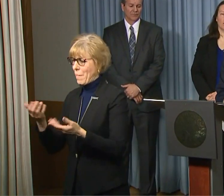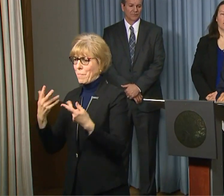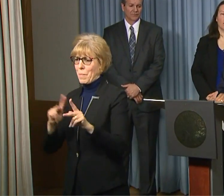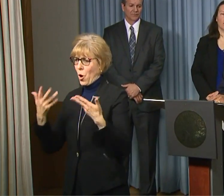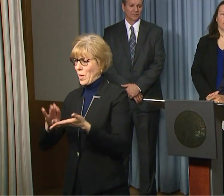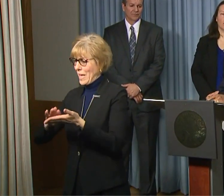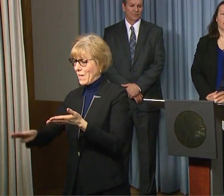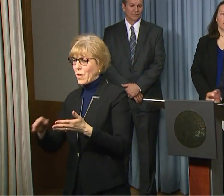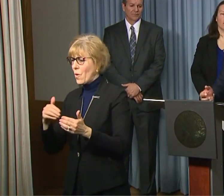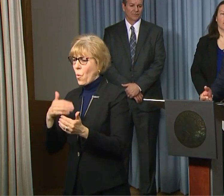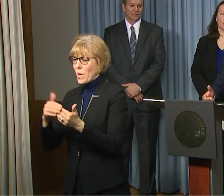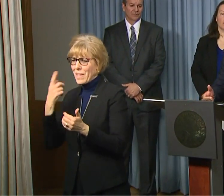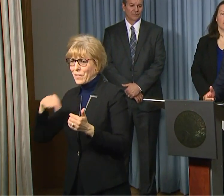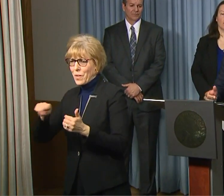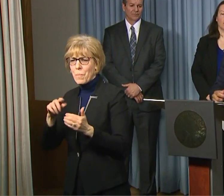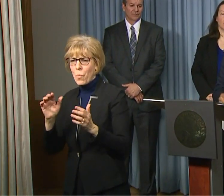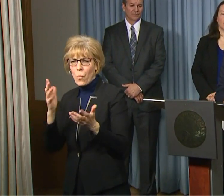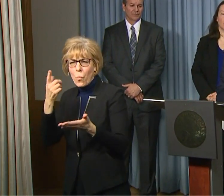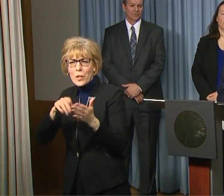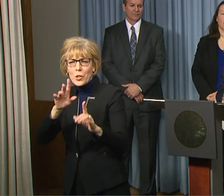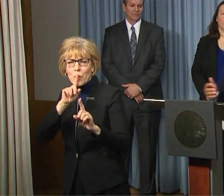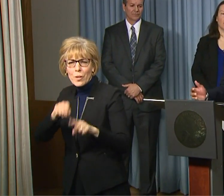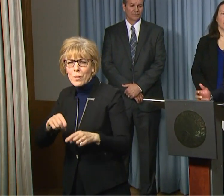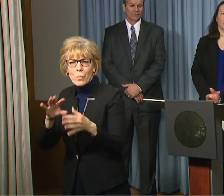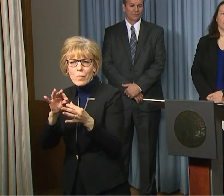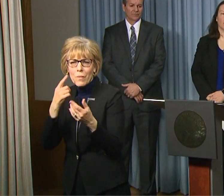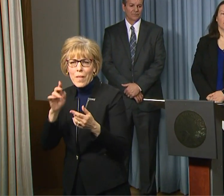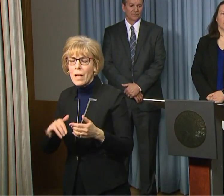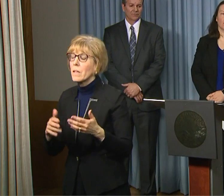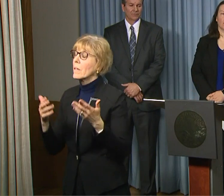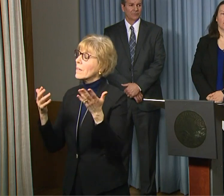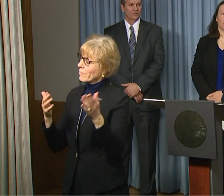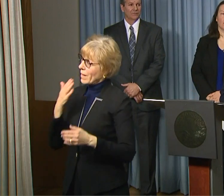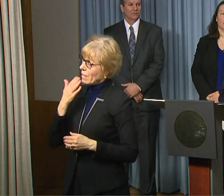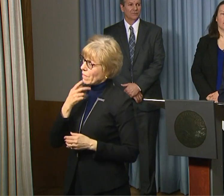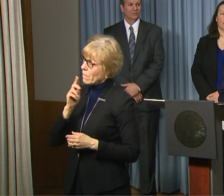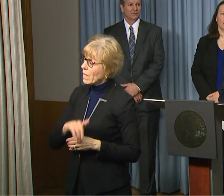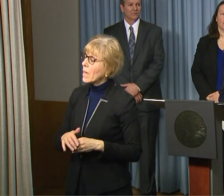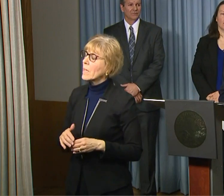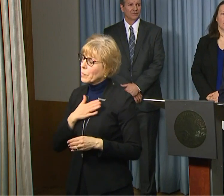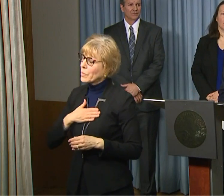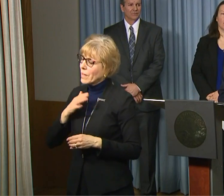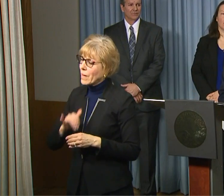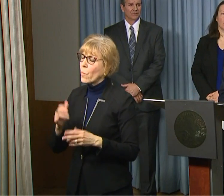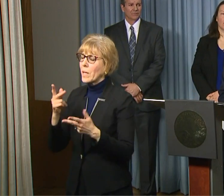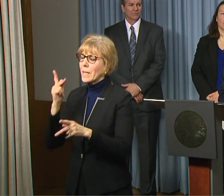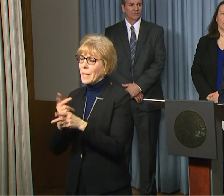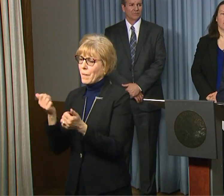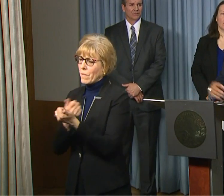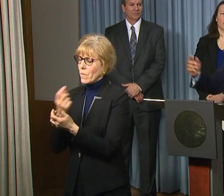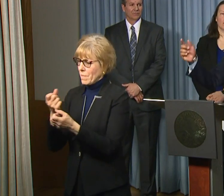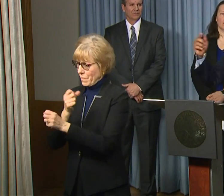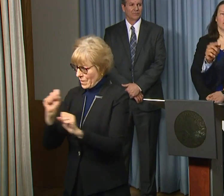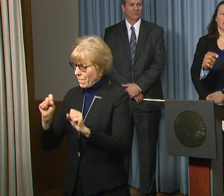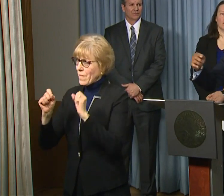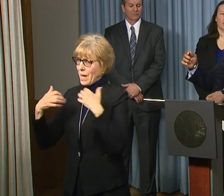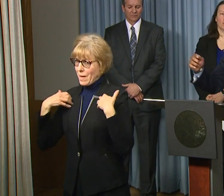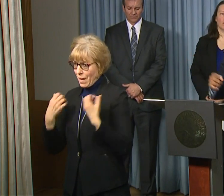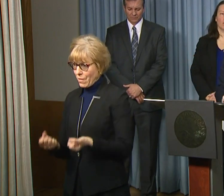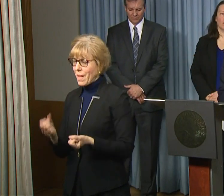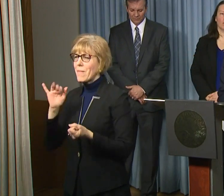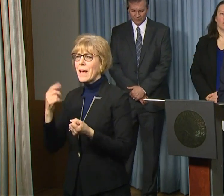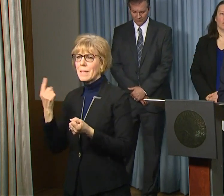Well, I appreciate that question because, you know, along with keeping everyone safe and healthy, that is something that this group, my